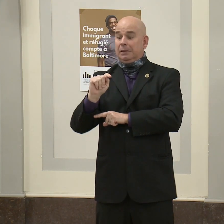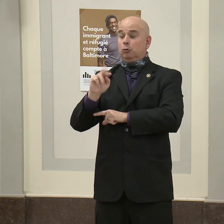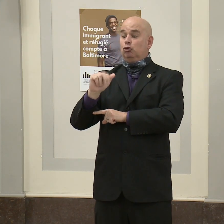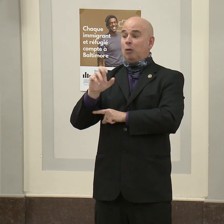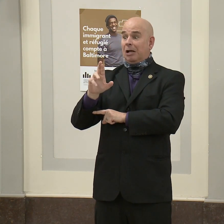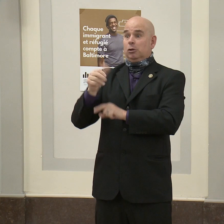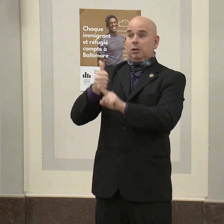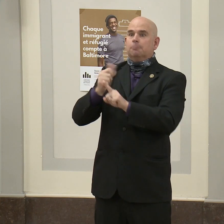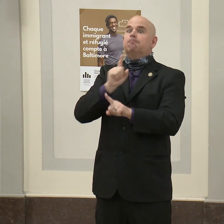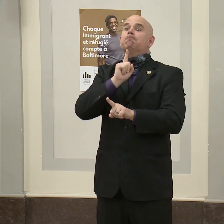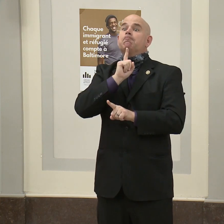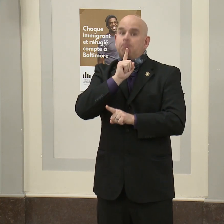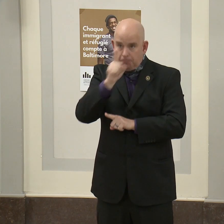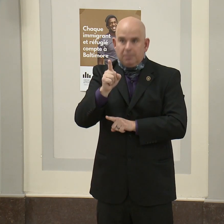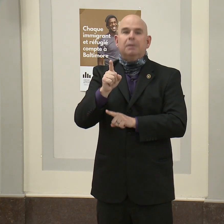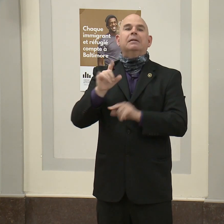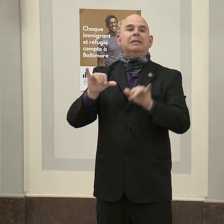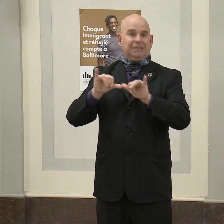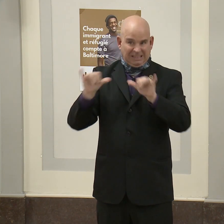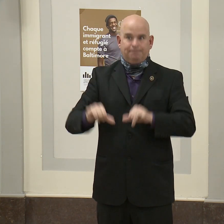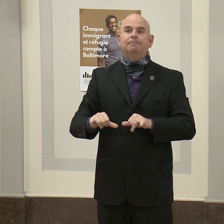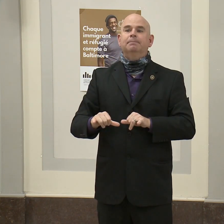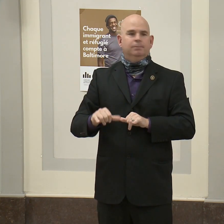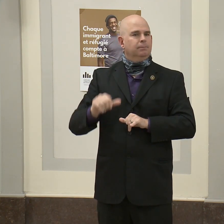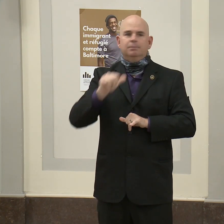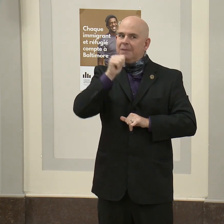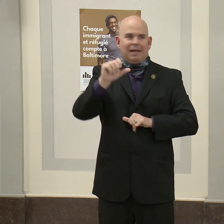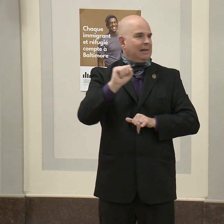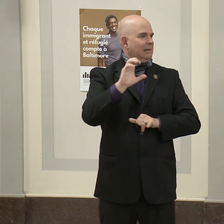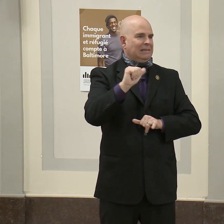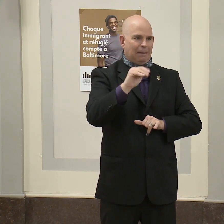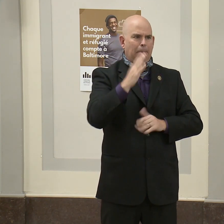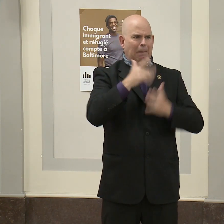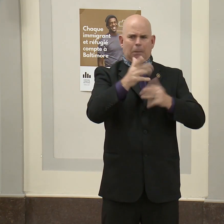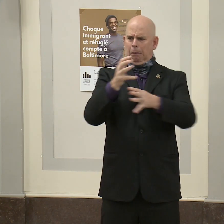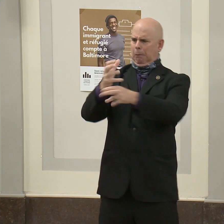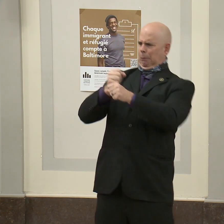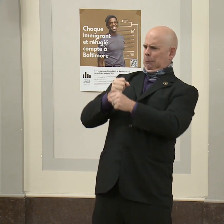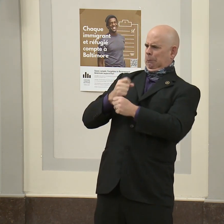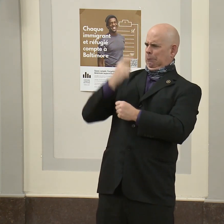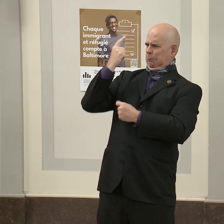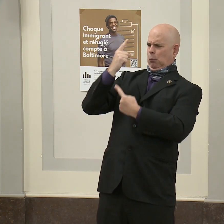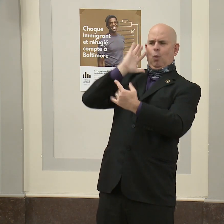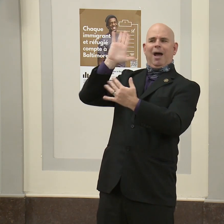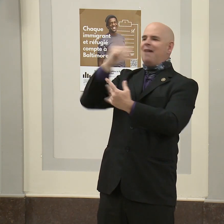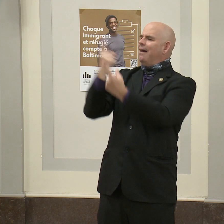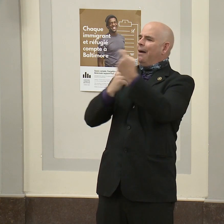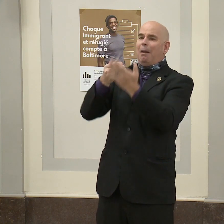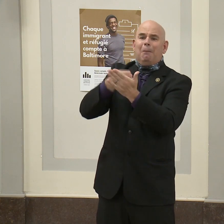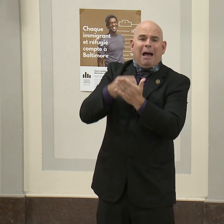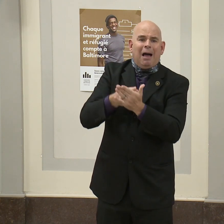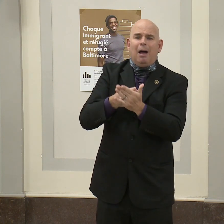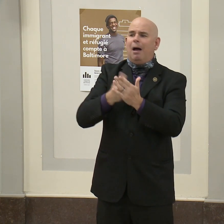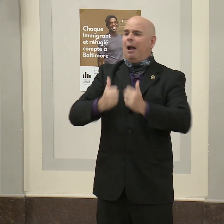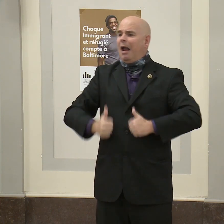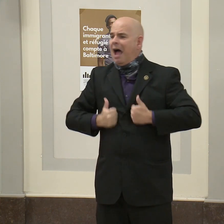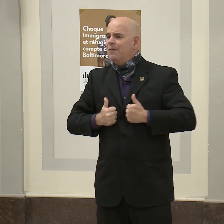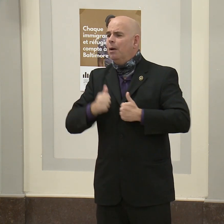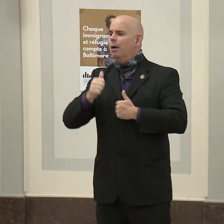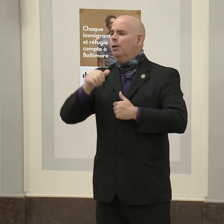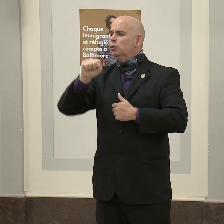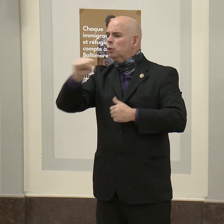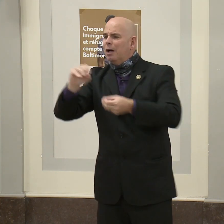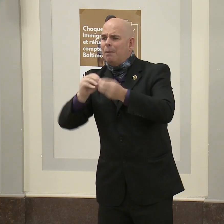you for credit card information, immigration status, or social security number. Instead, we are asking you to participate in our contact